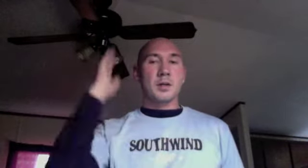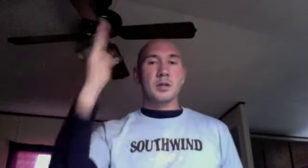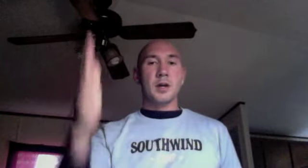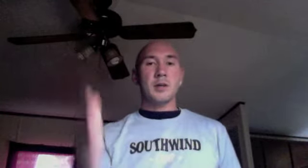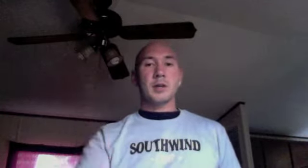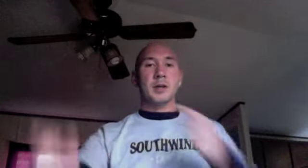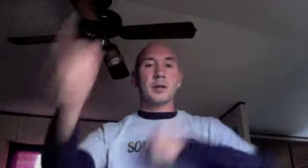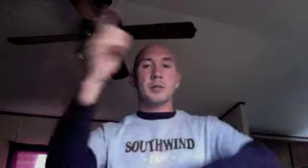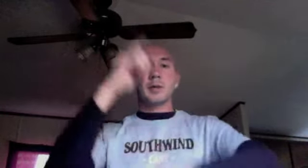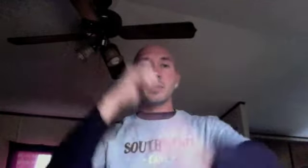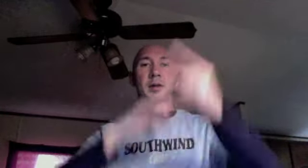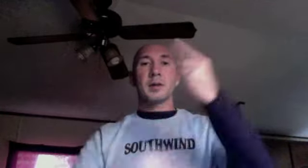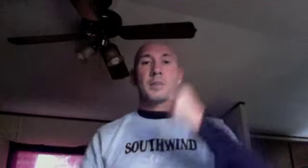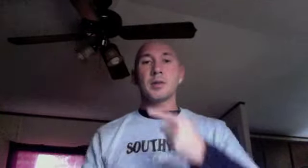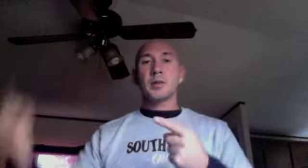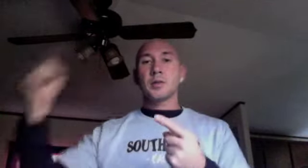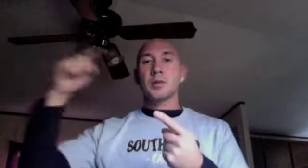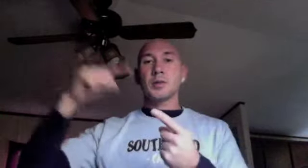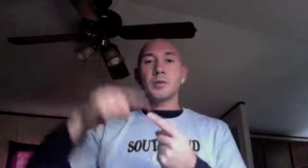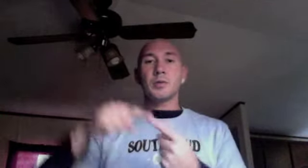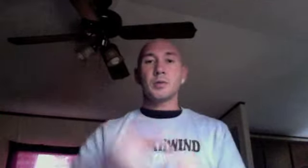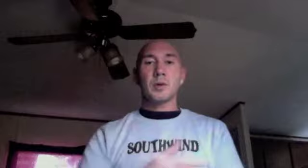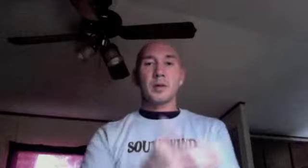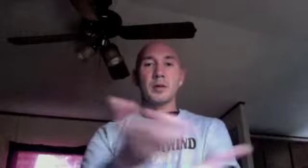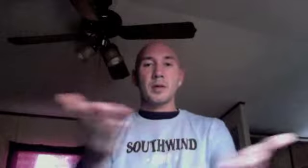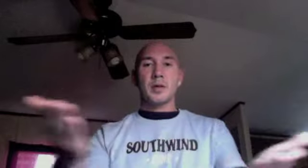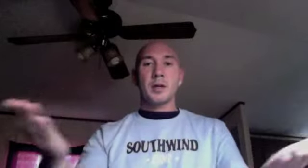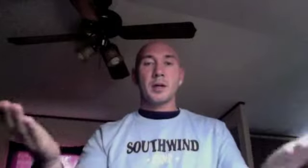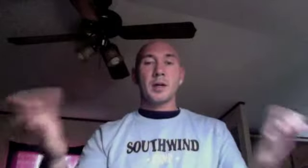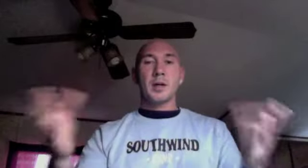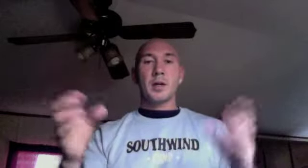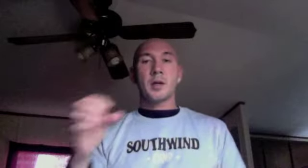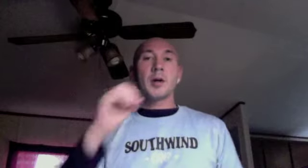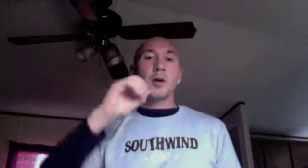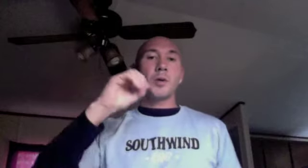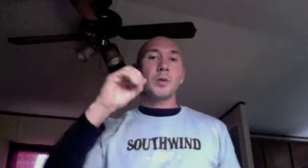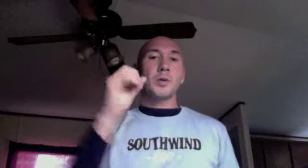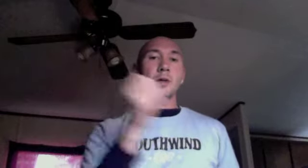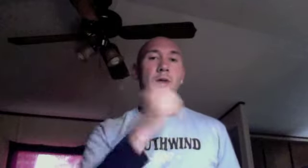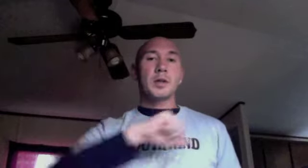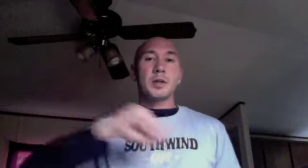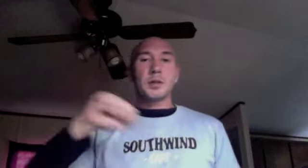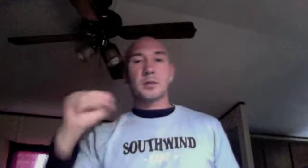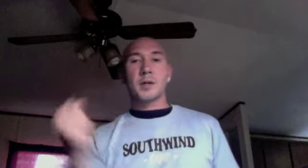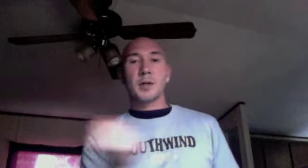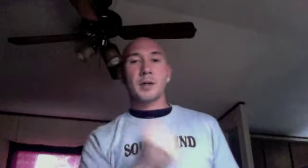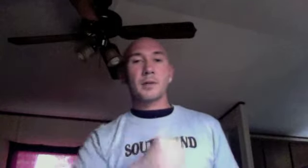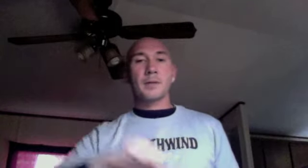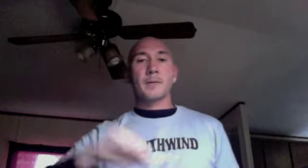shall come to thee, O Israel.